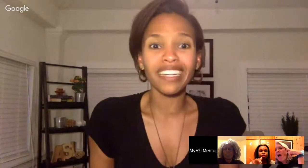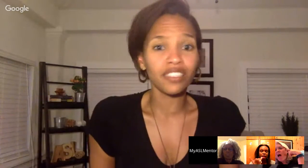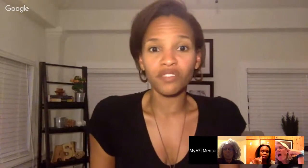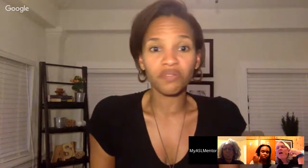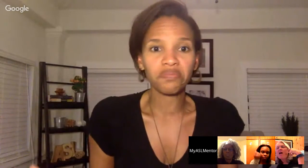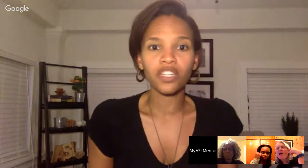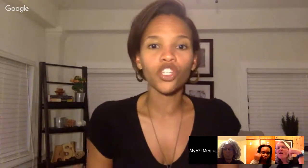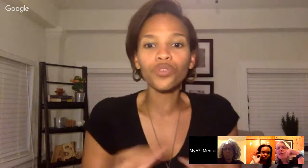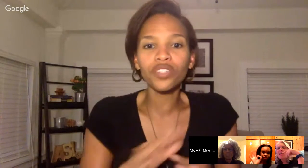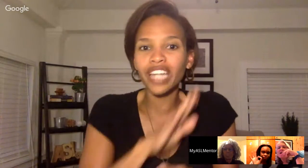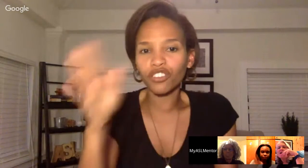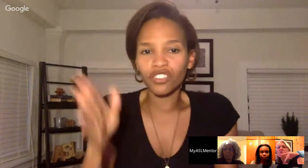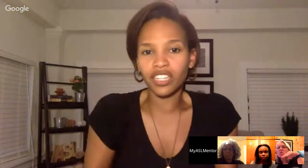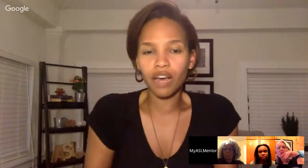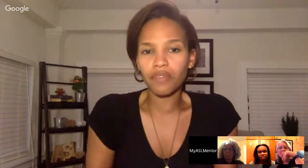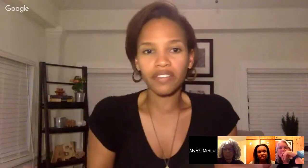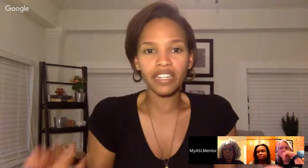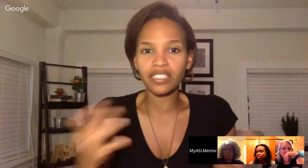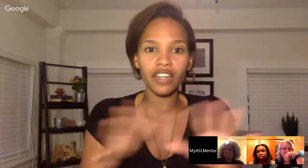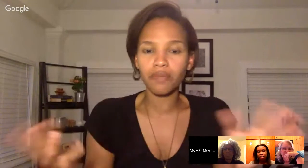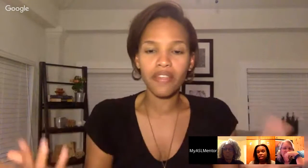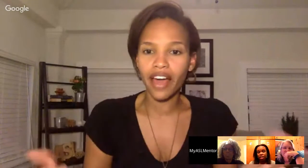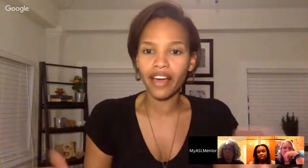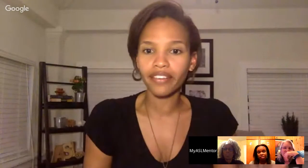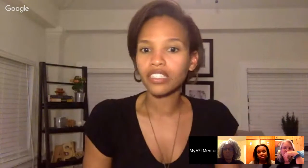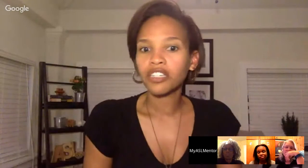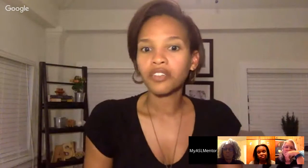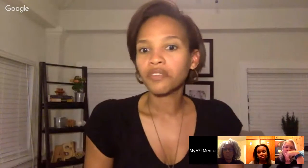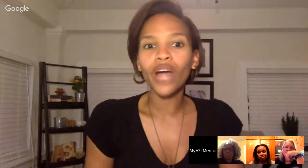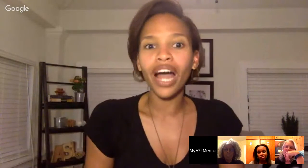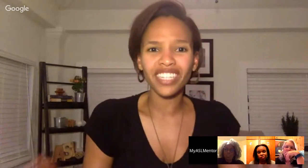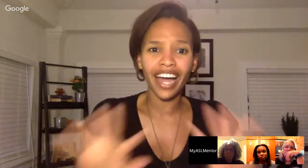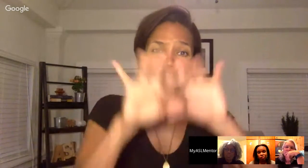Yeah, you would never see, I mean, it's not something that you have to kind